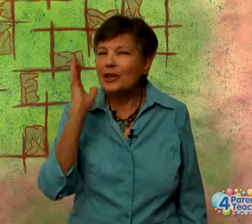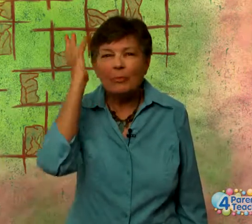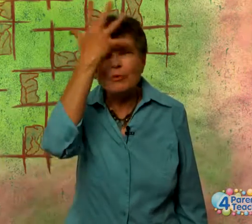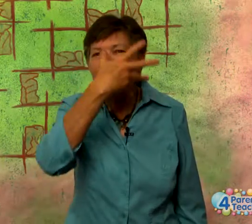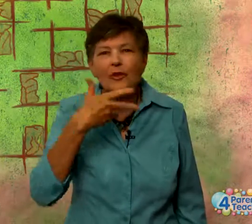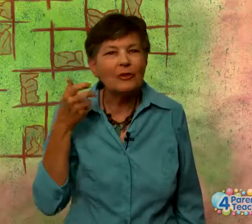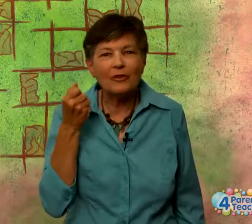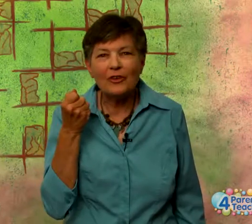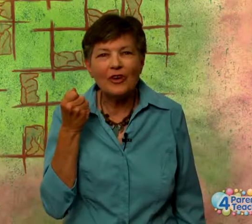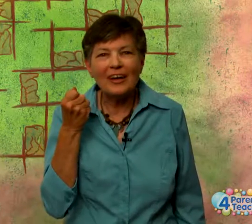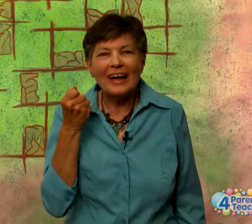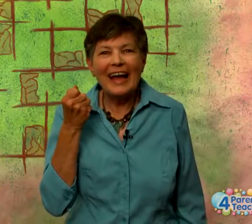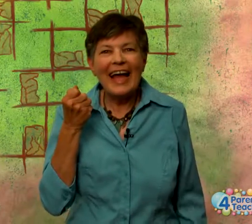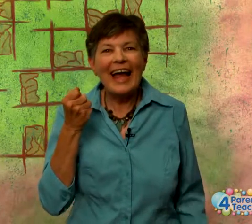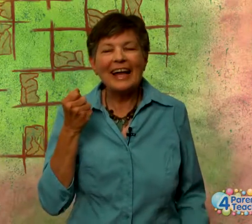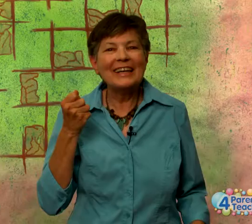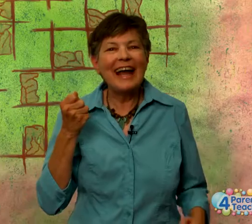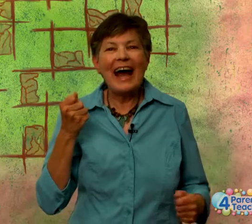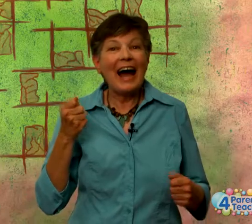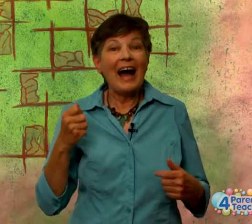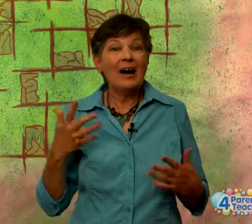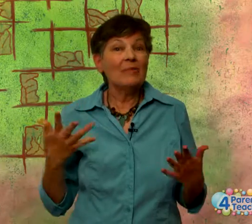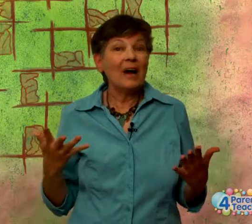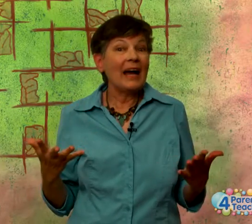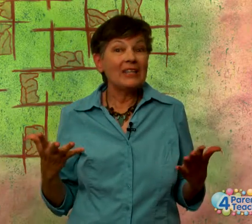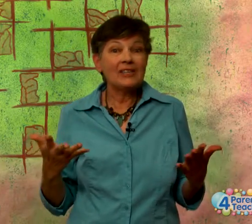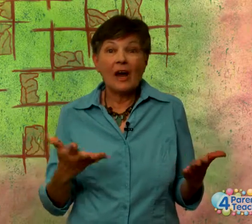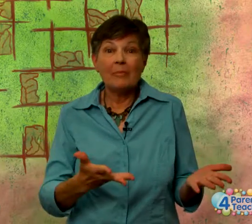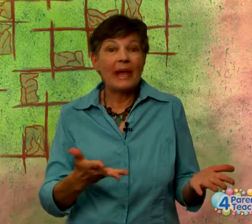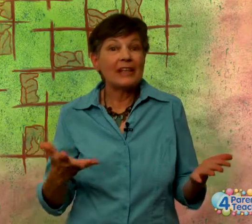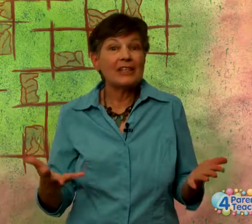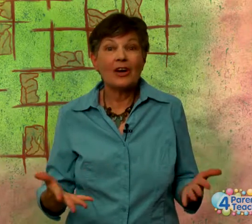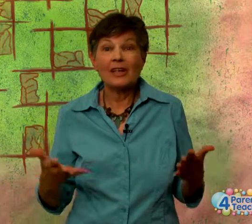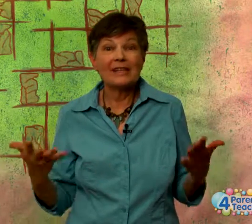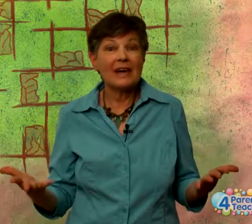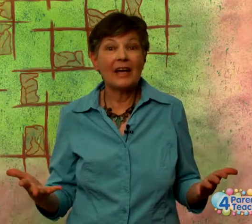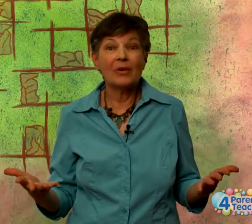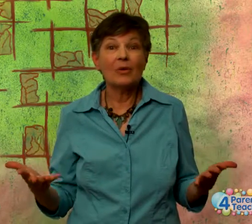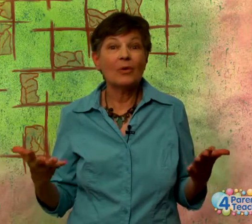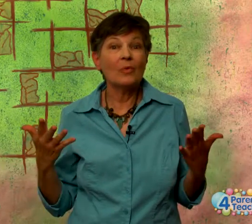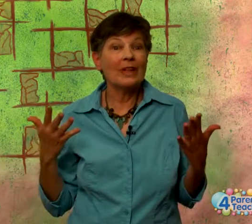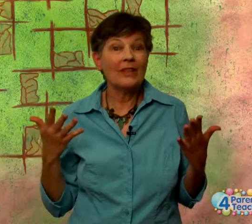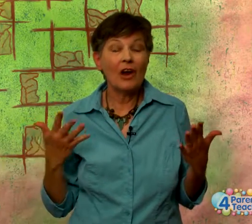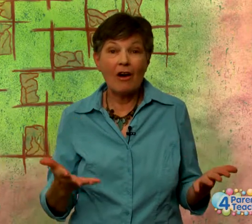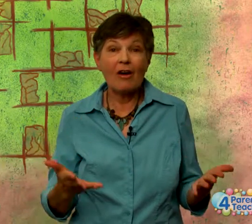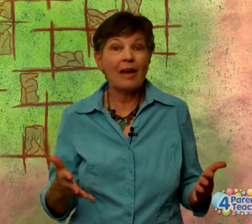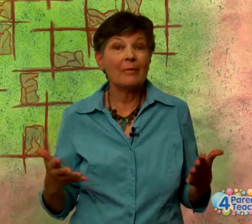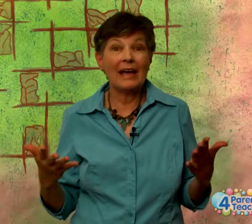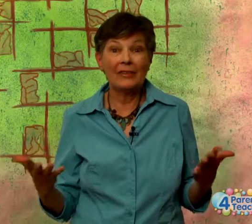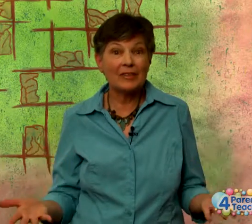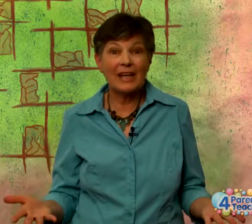you're beautiful. And I just automatically started signing with her and my other